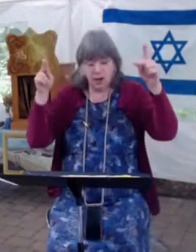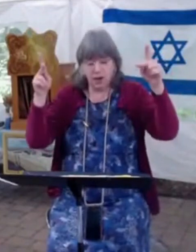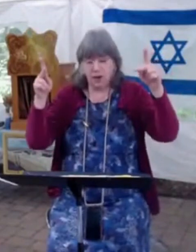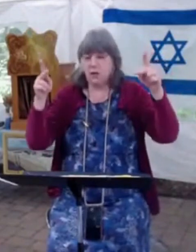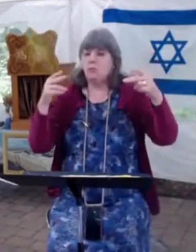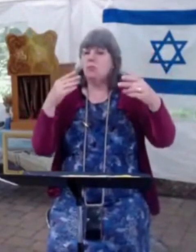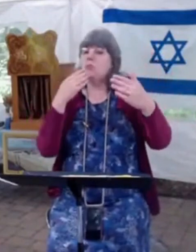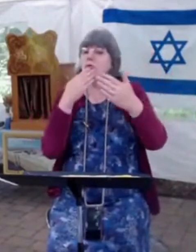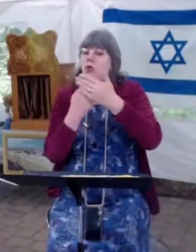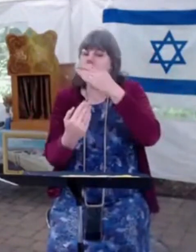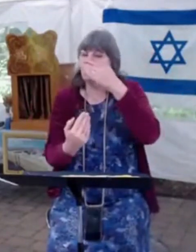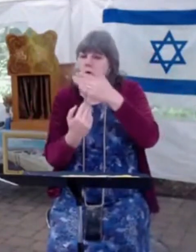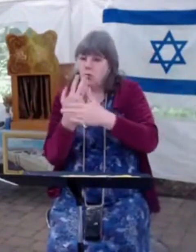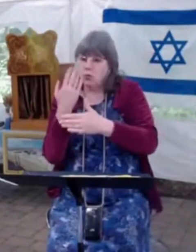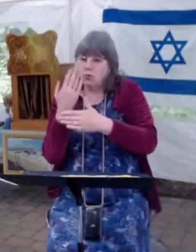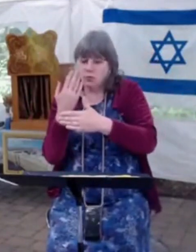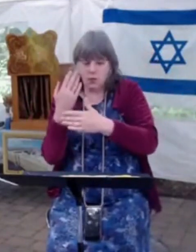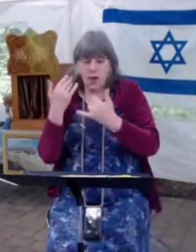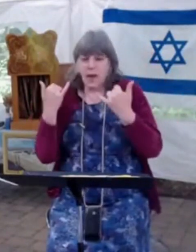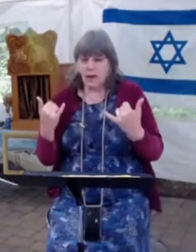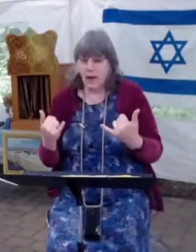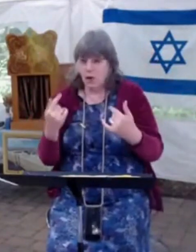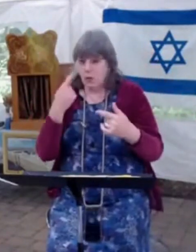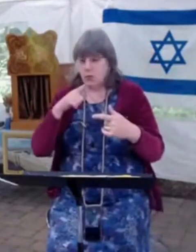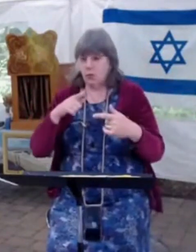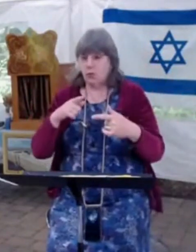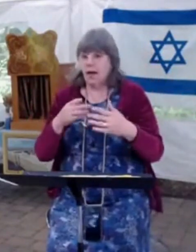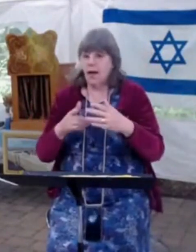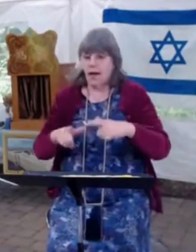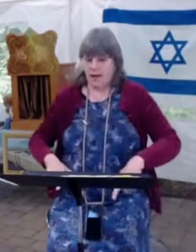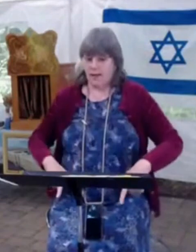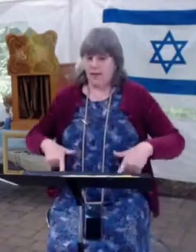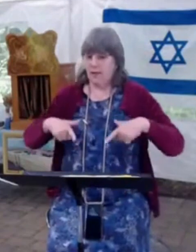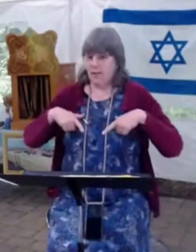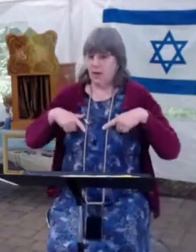proclaiming the kingdom now through a living example.